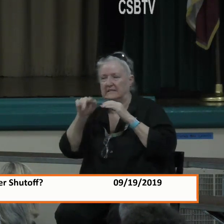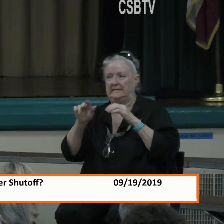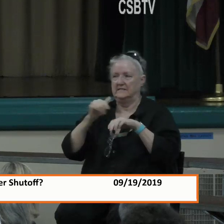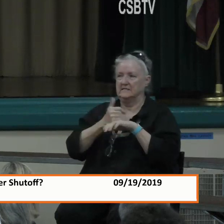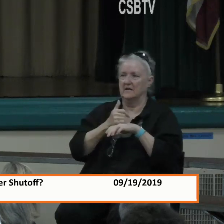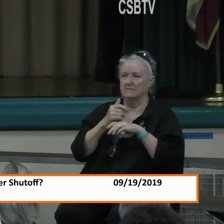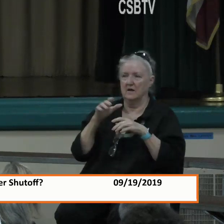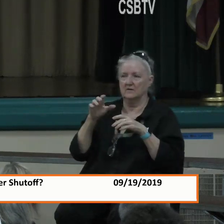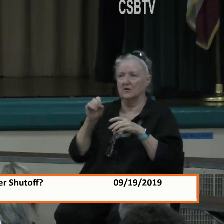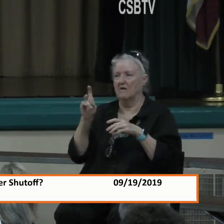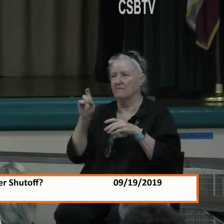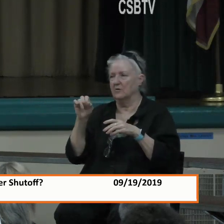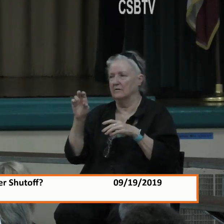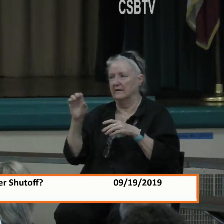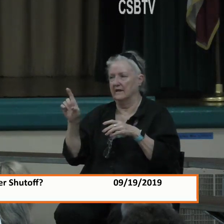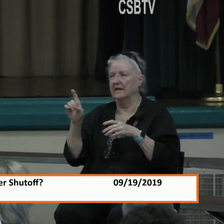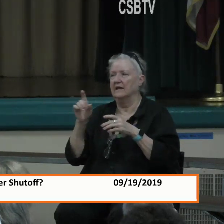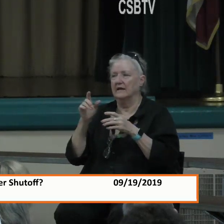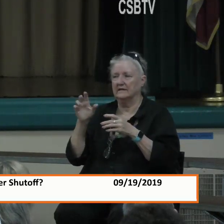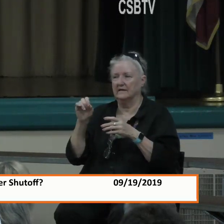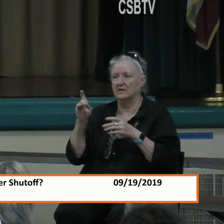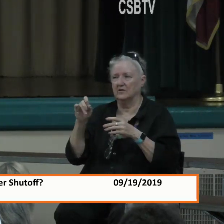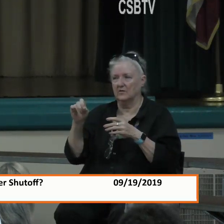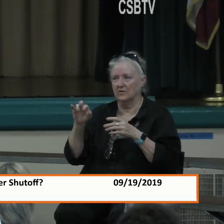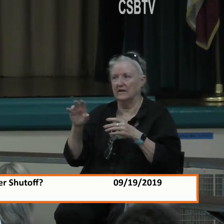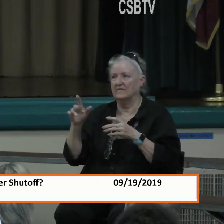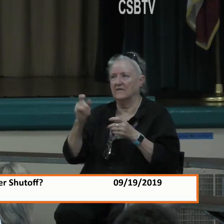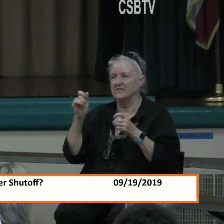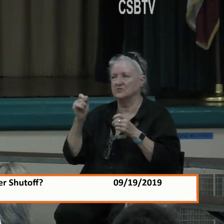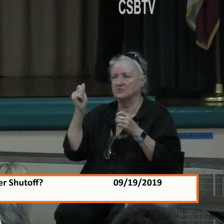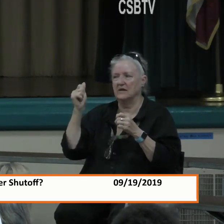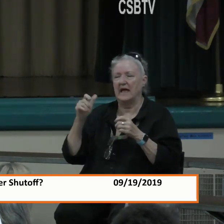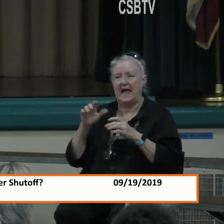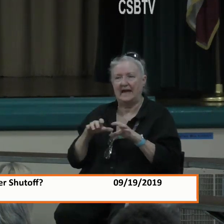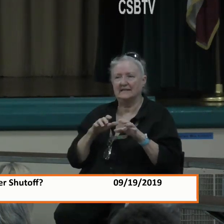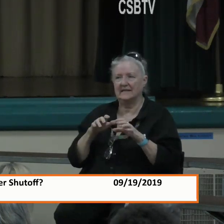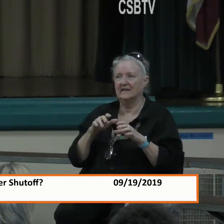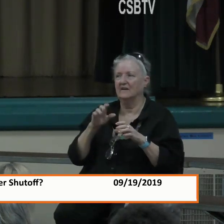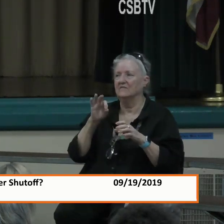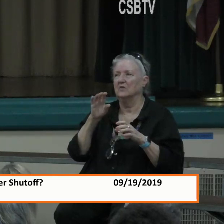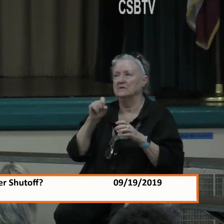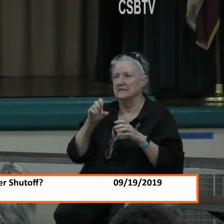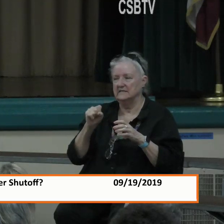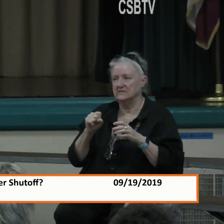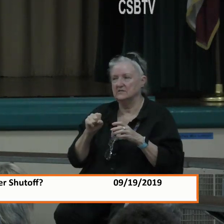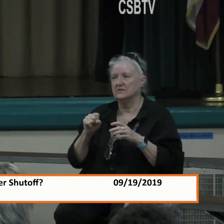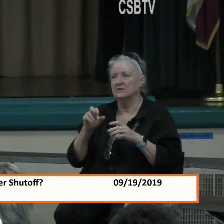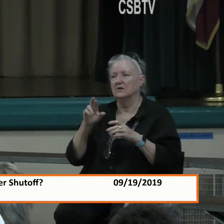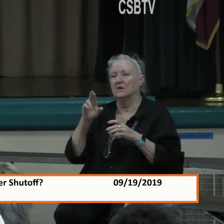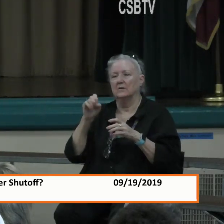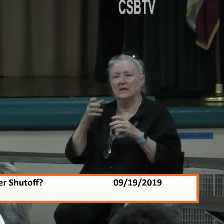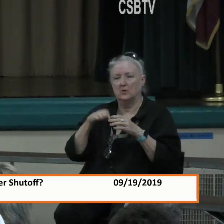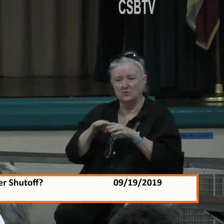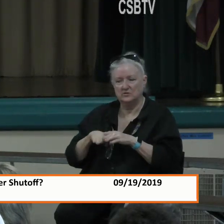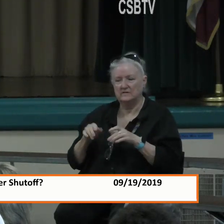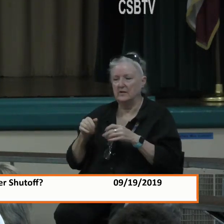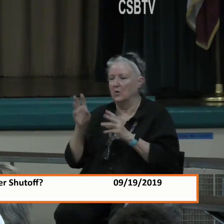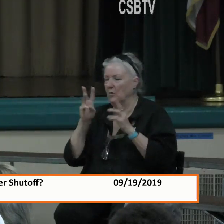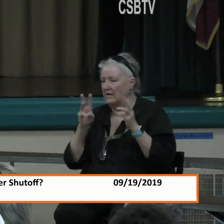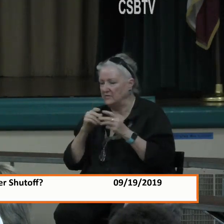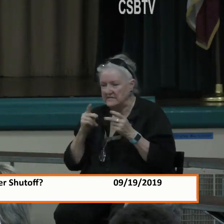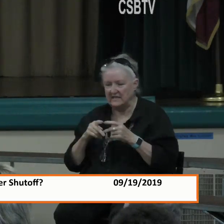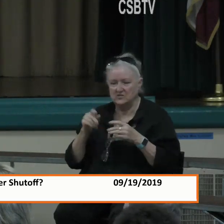covered conductor, composite poles, faster acting fuses, reclosers, the weather stations, the